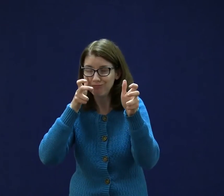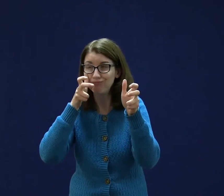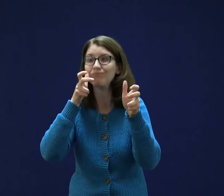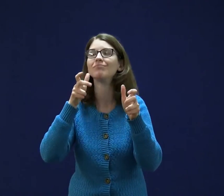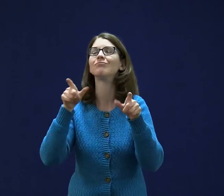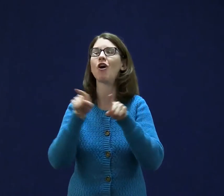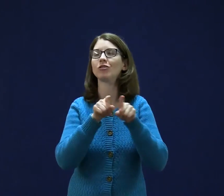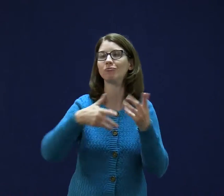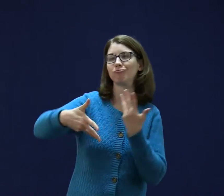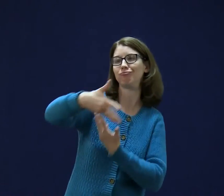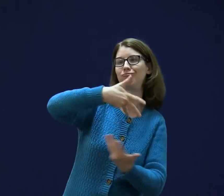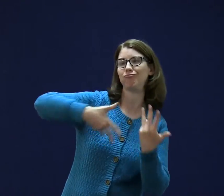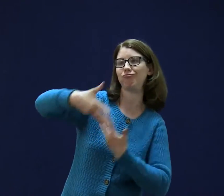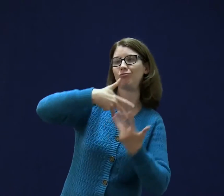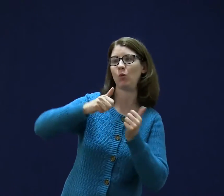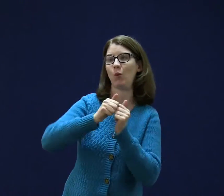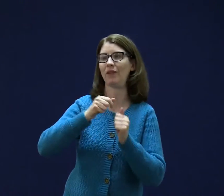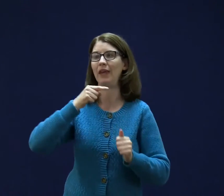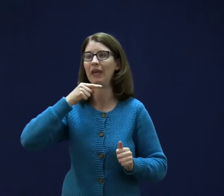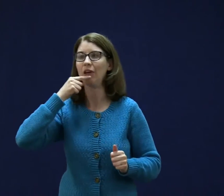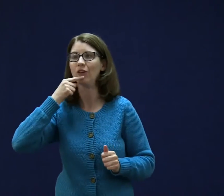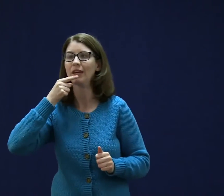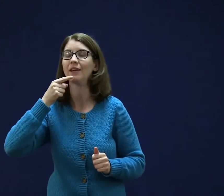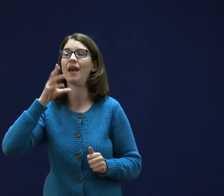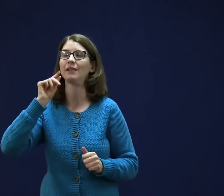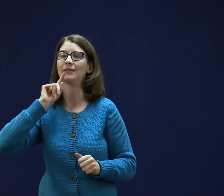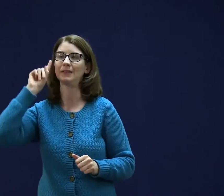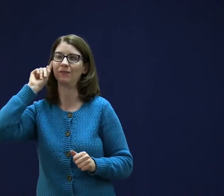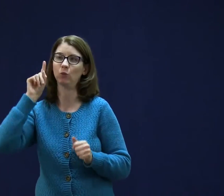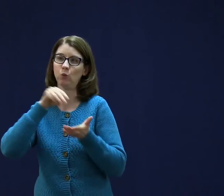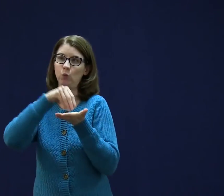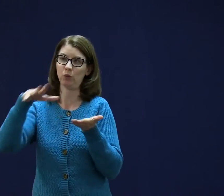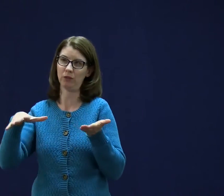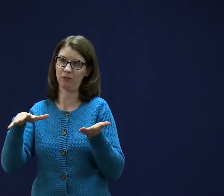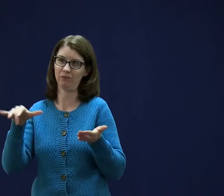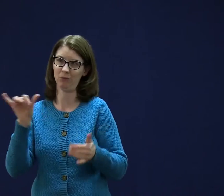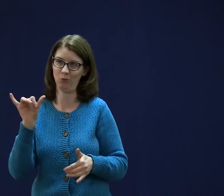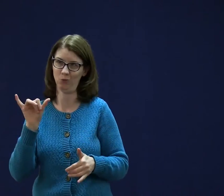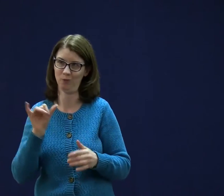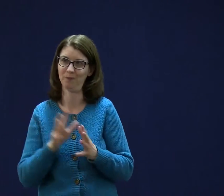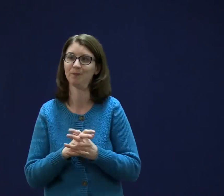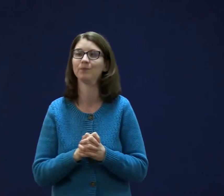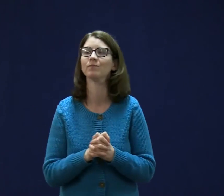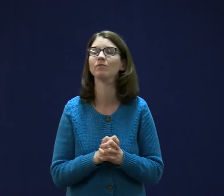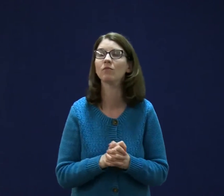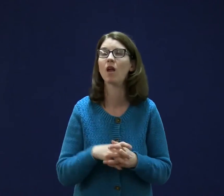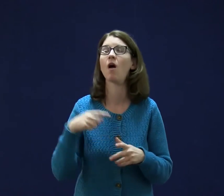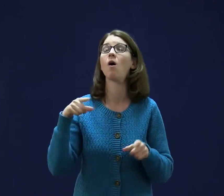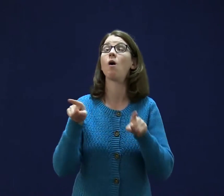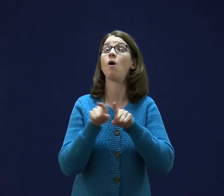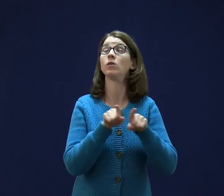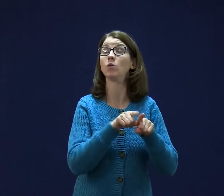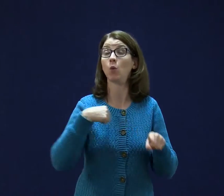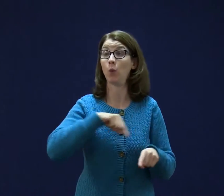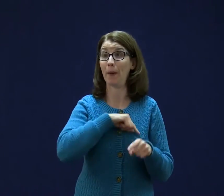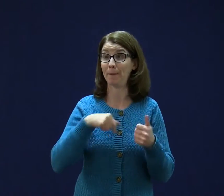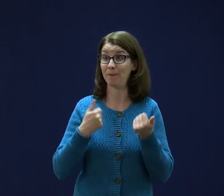Within Portland Public Schools, we also provide American Sign Language classes to students who can hear. And in